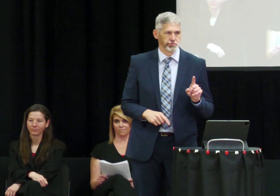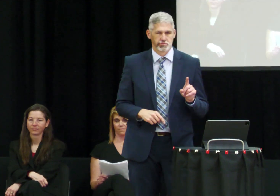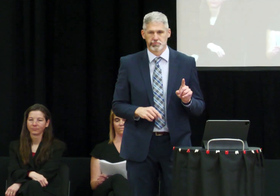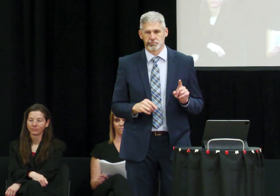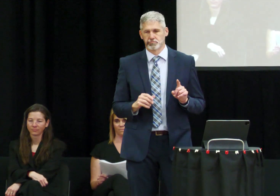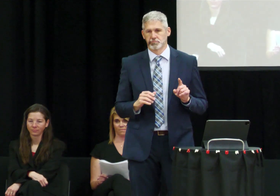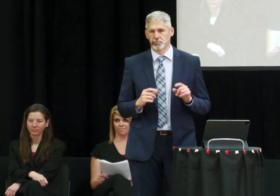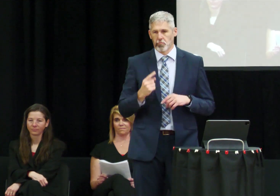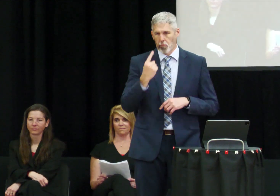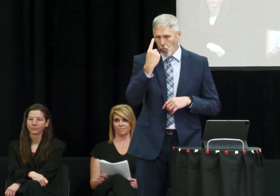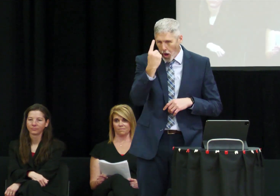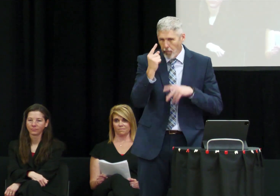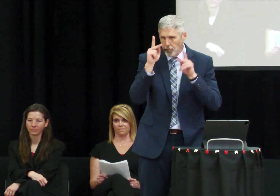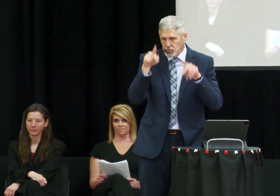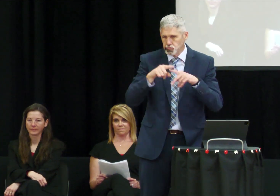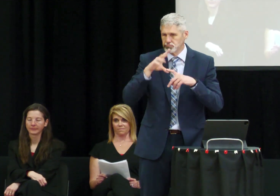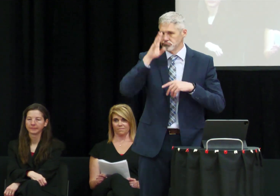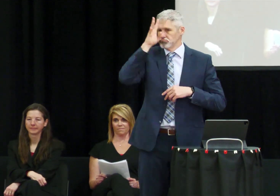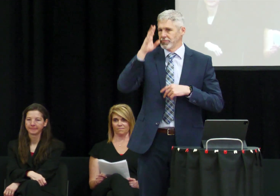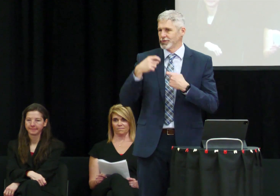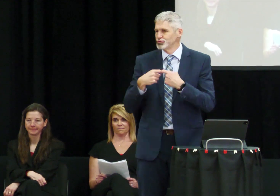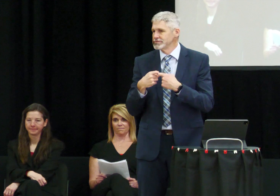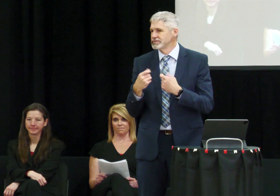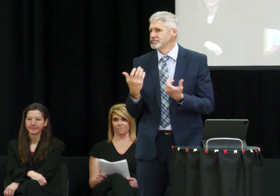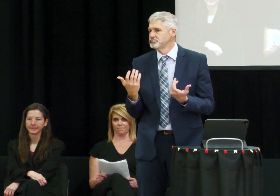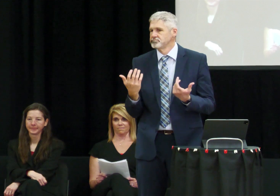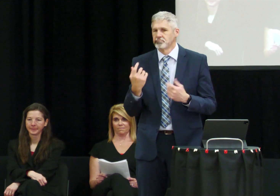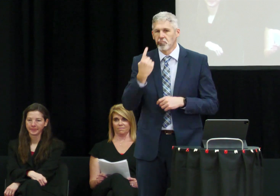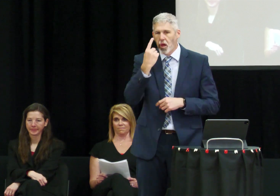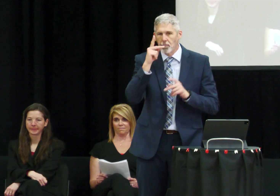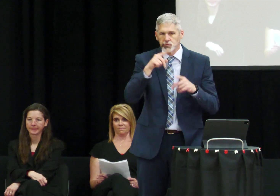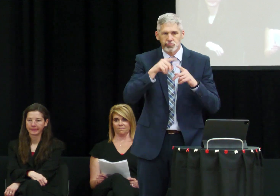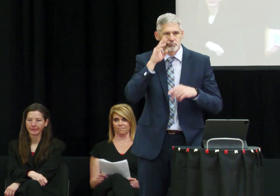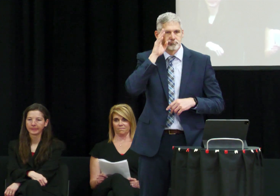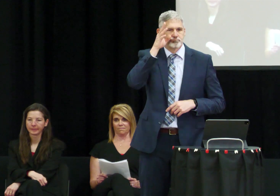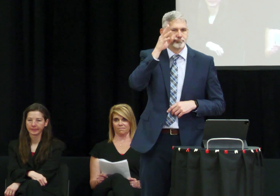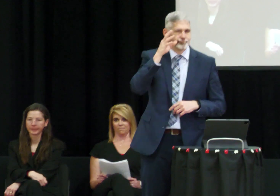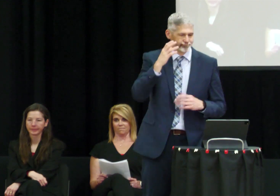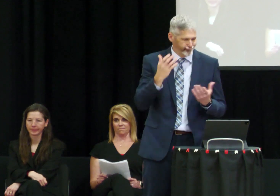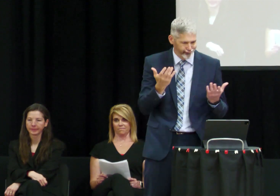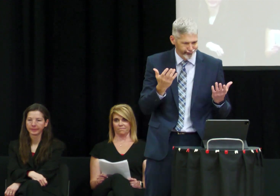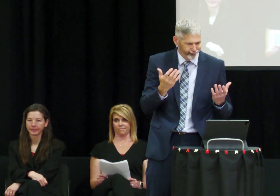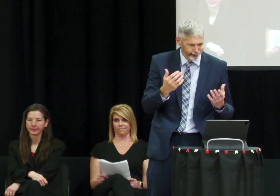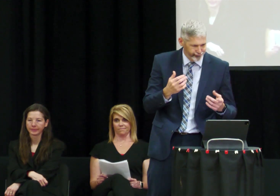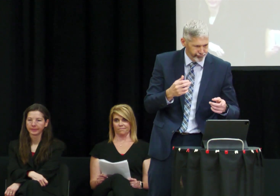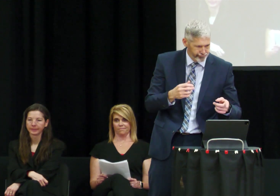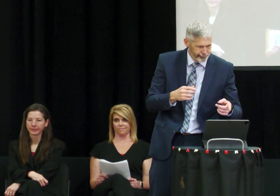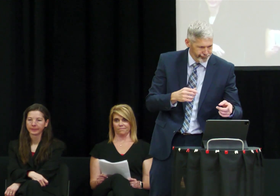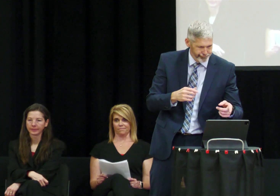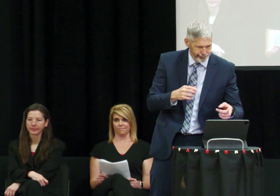difference. One person to invent electricity, one person to